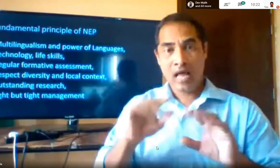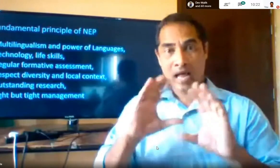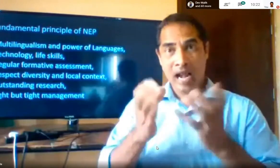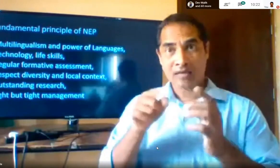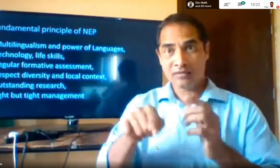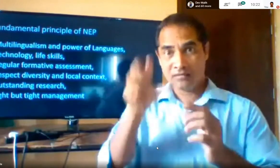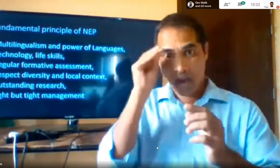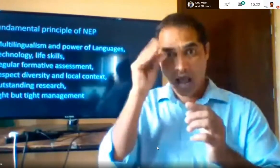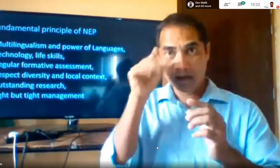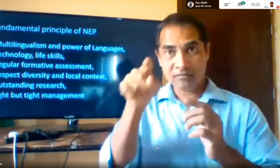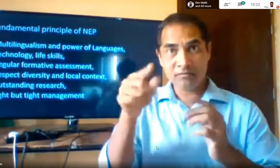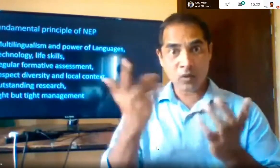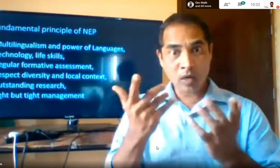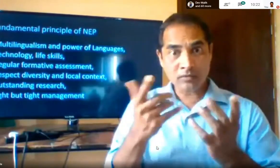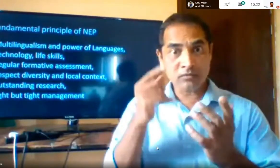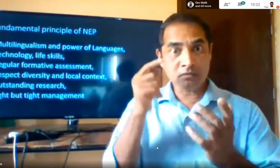No, that will not continue now.